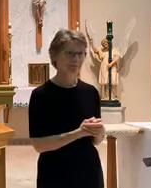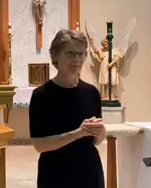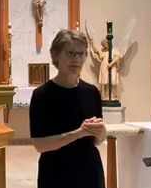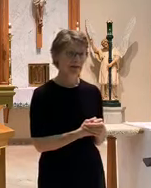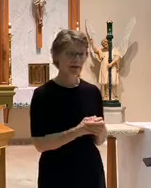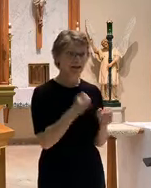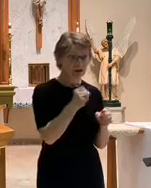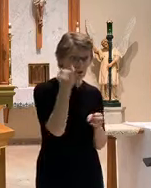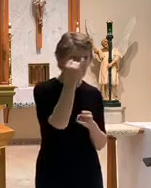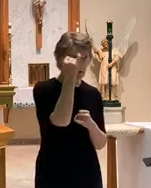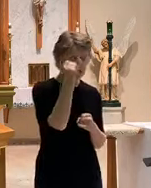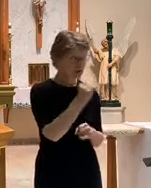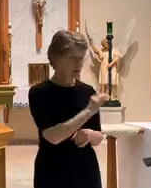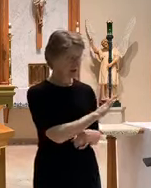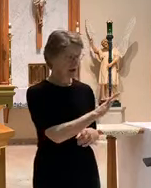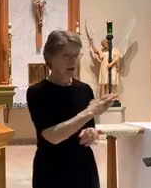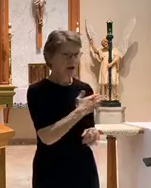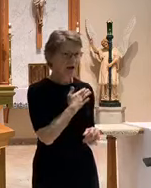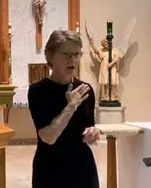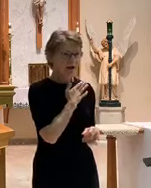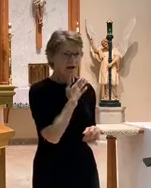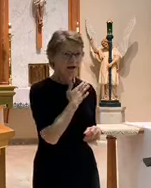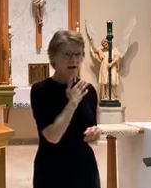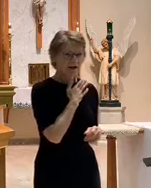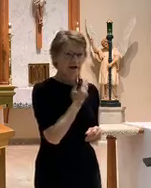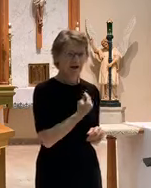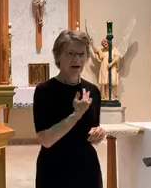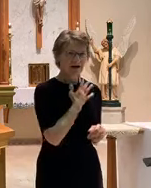Can you imagine the delight in that family?